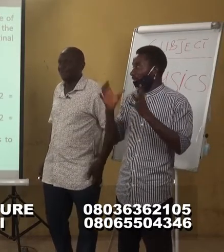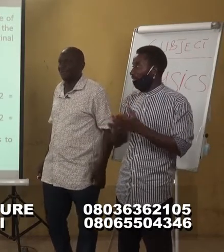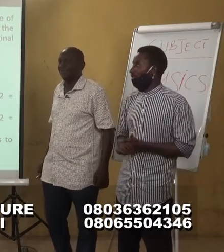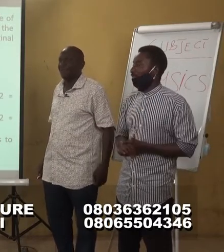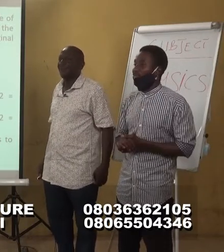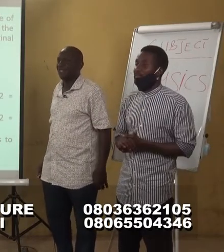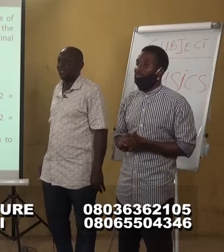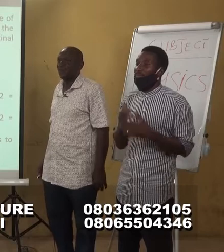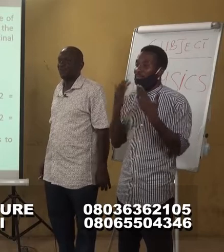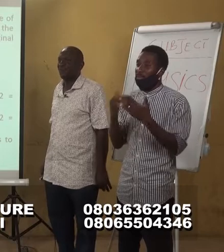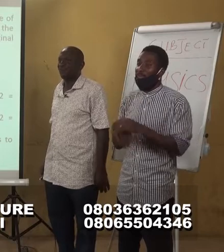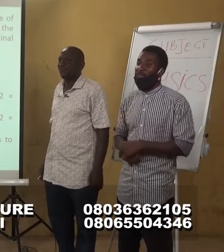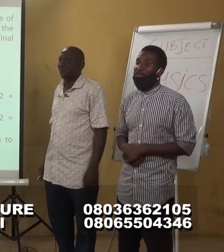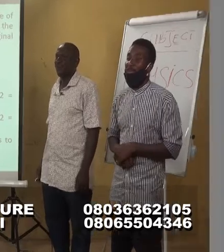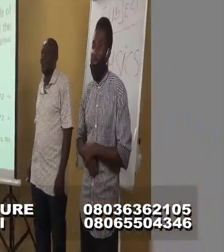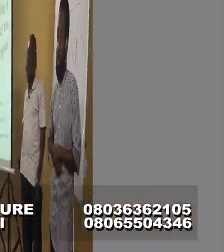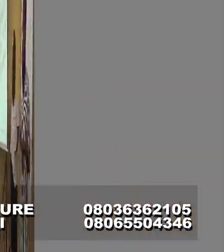lesson. Thank you.